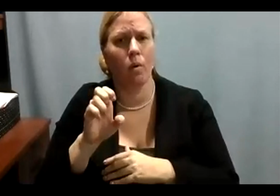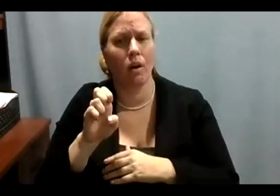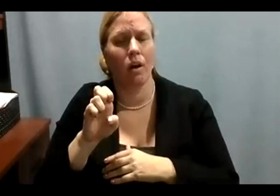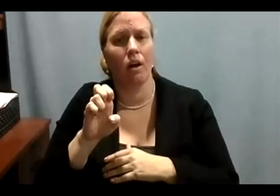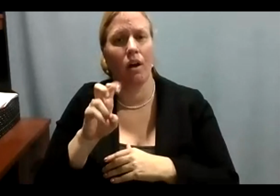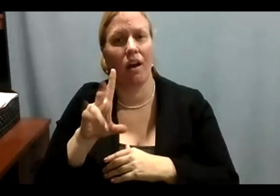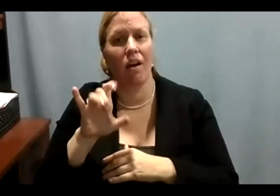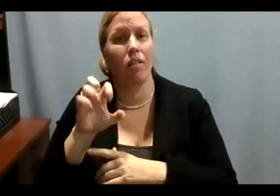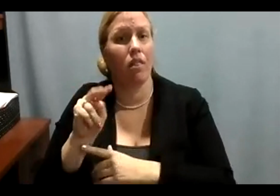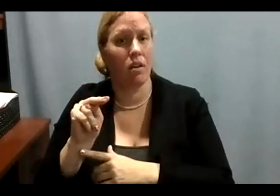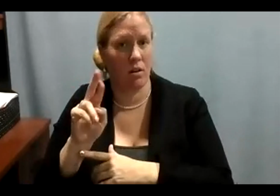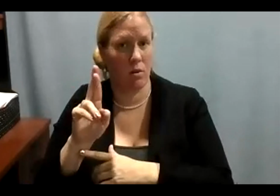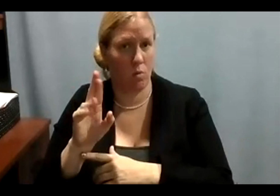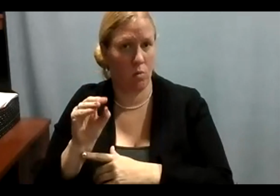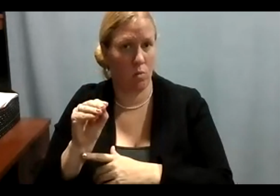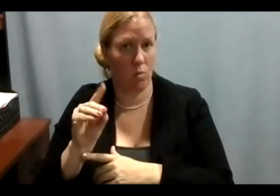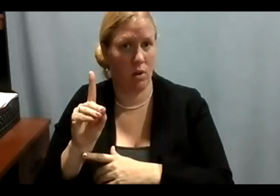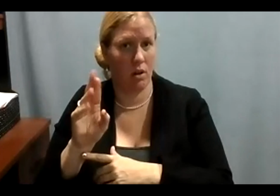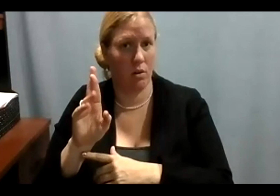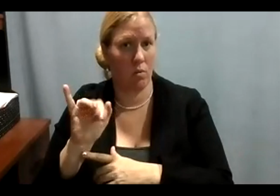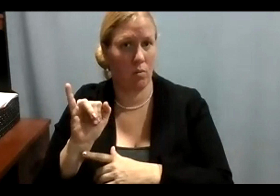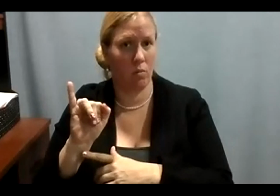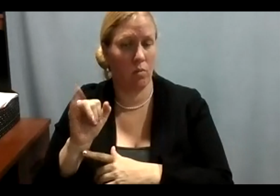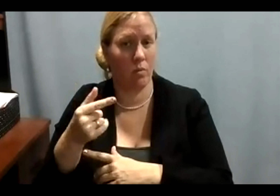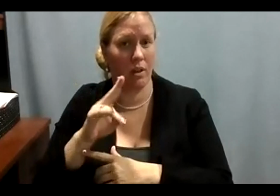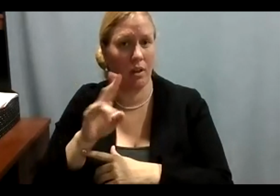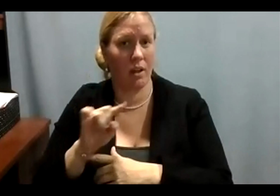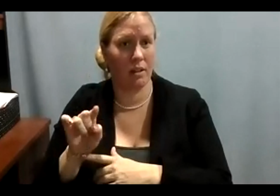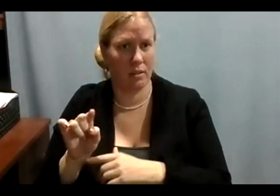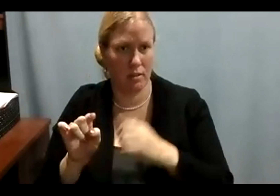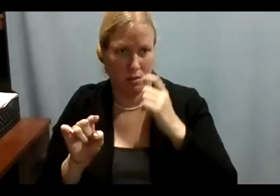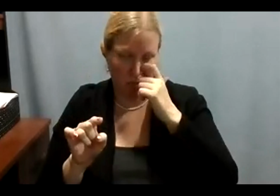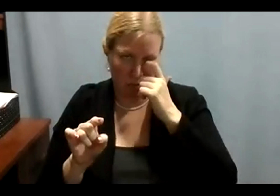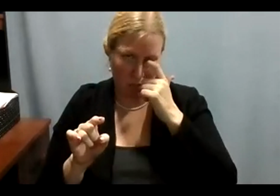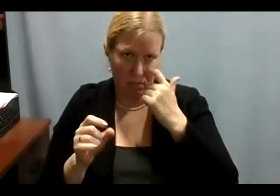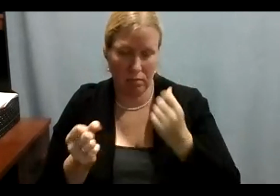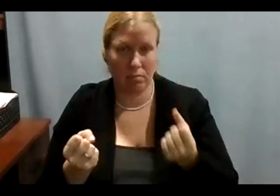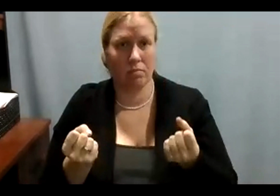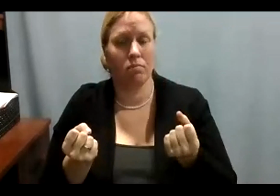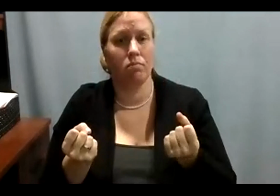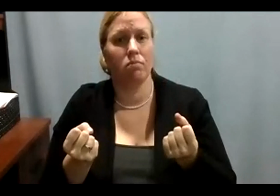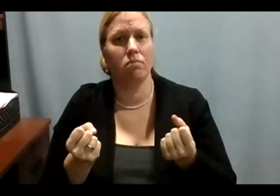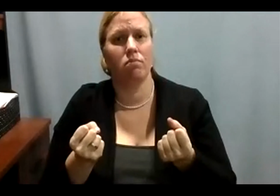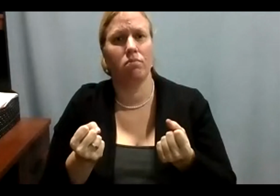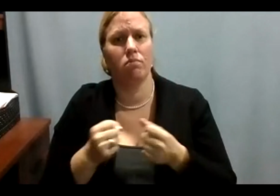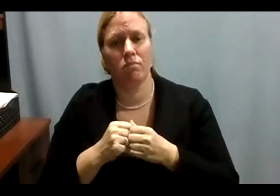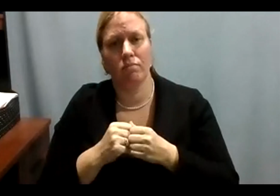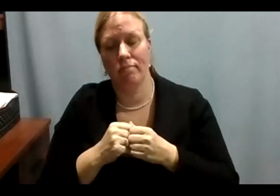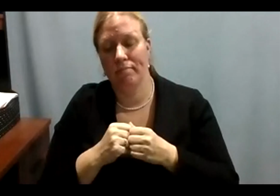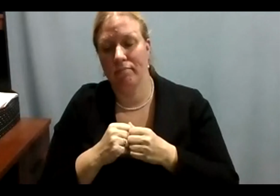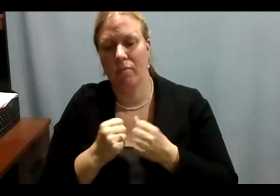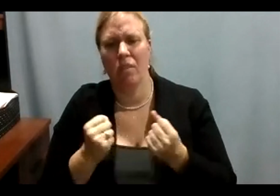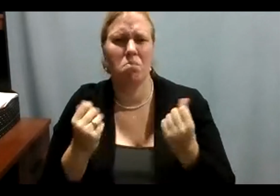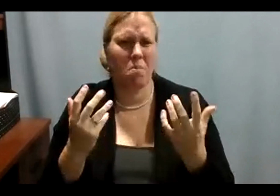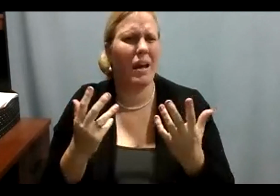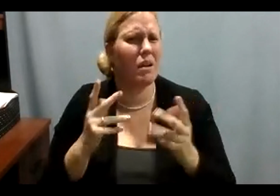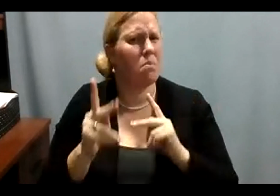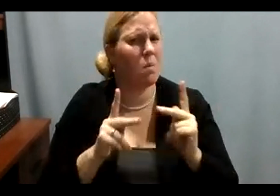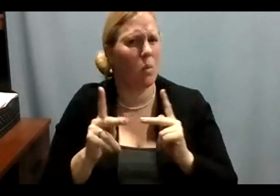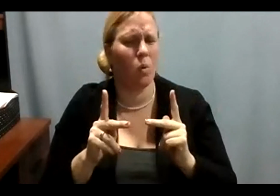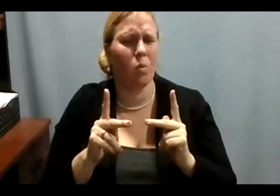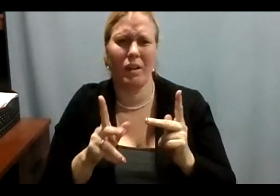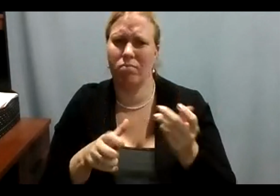worked very hard to make a lot of phone calls um this time around there's a number of other alders that have been very proactive as well um overall